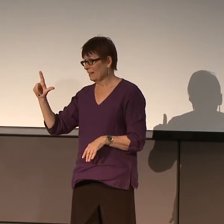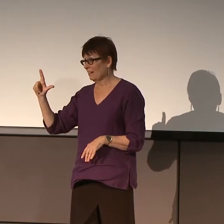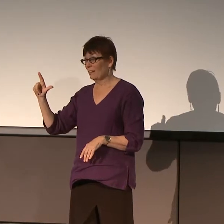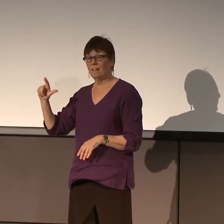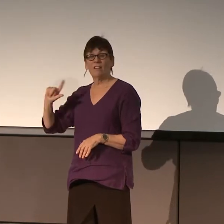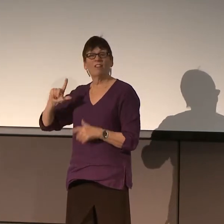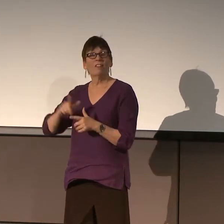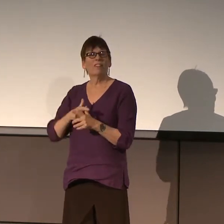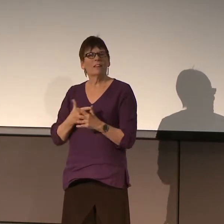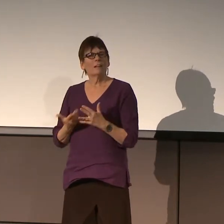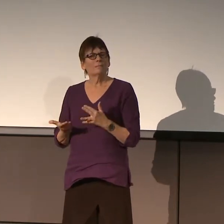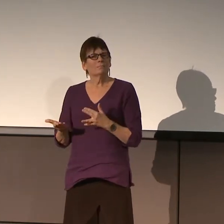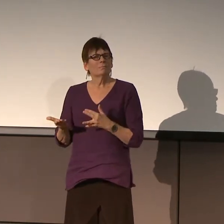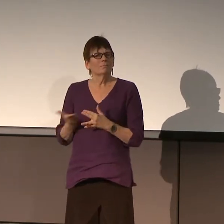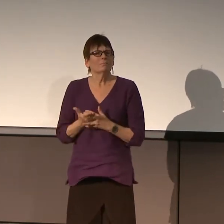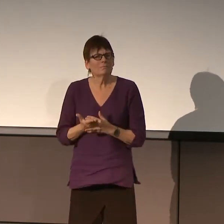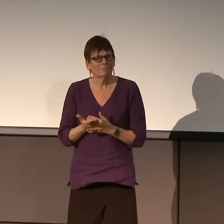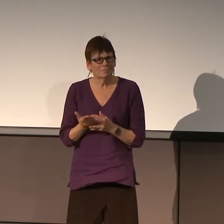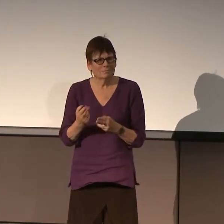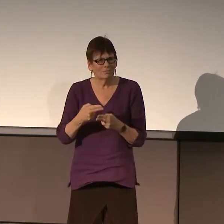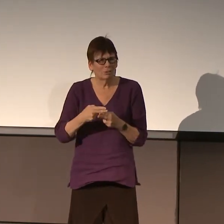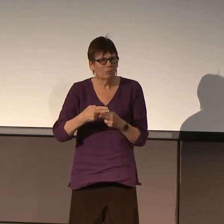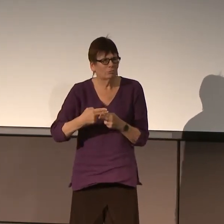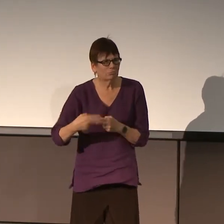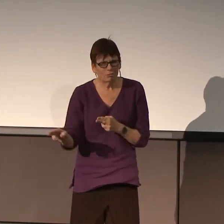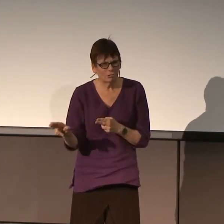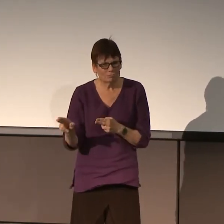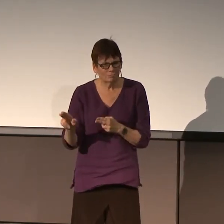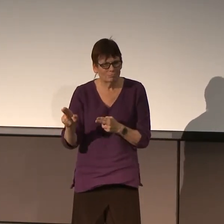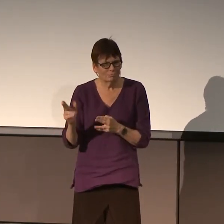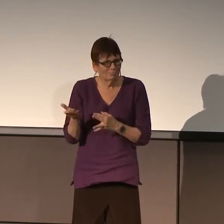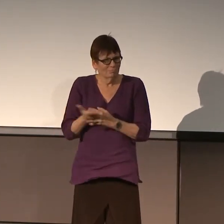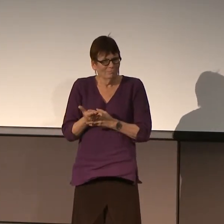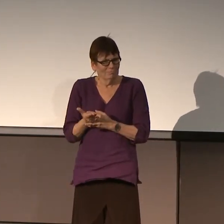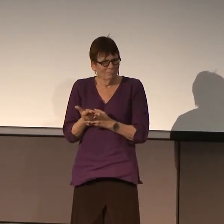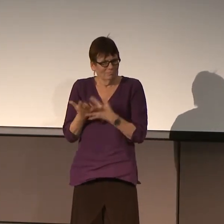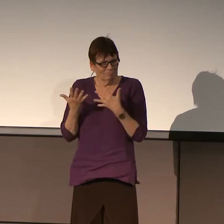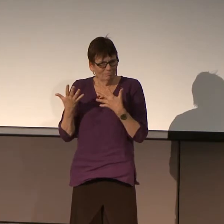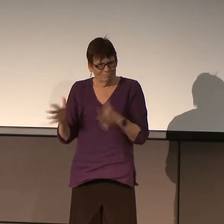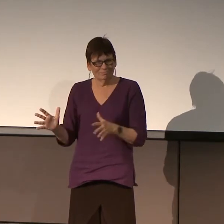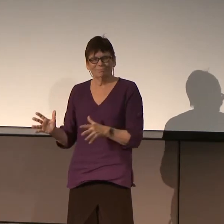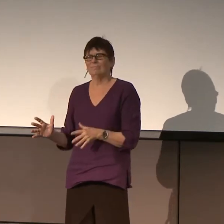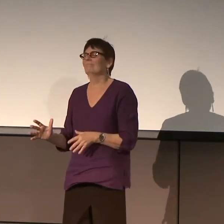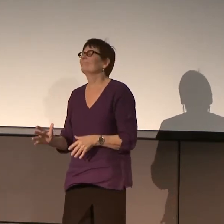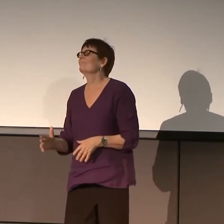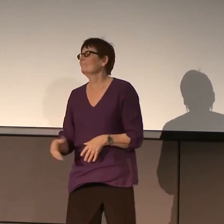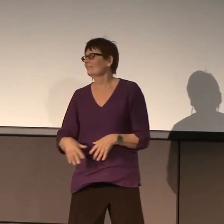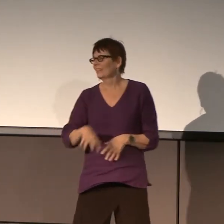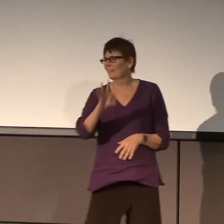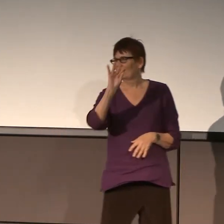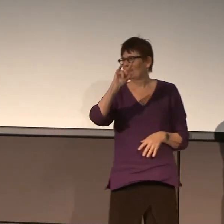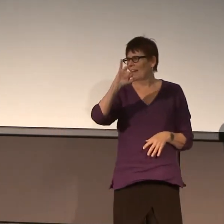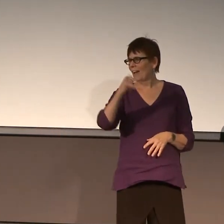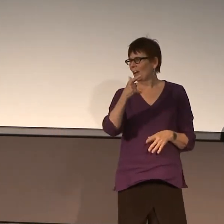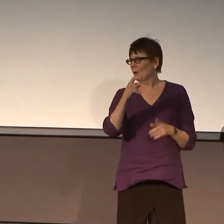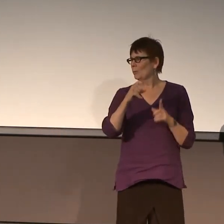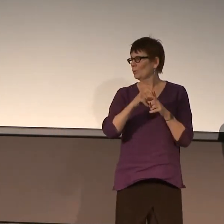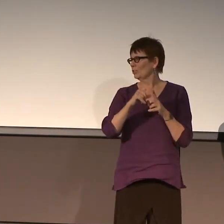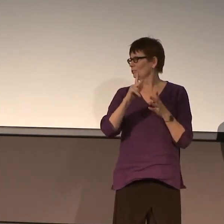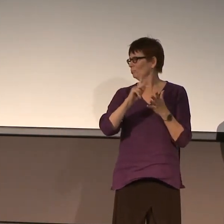amazing Patrick Graybill. And then we'll have a short, brief break, a small intermission, and then